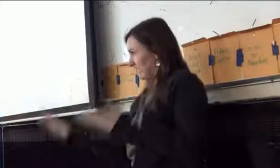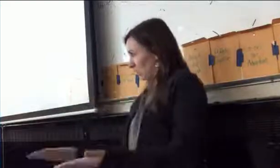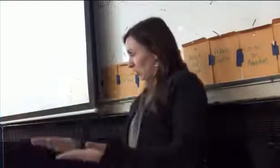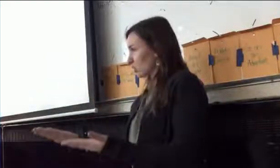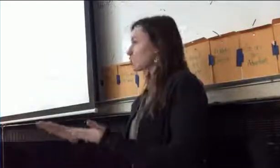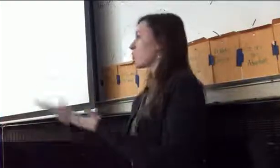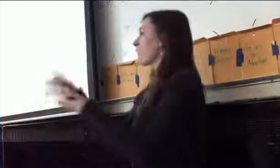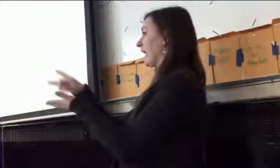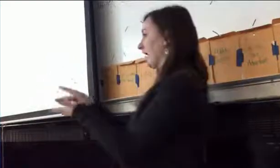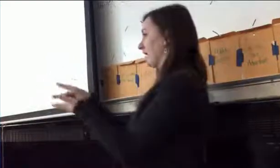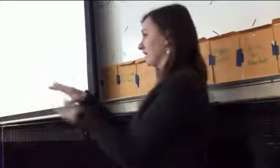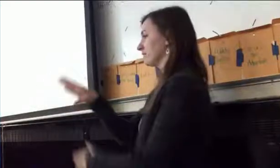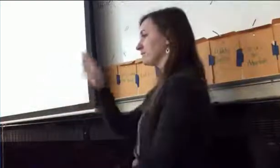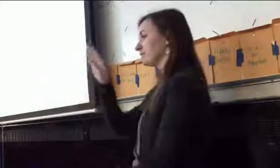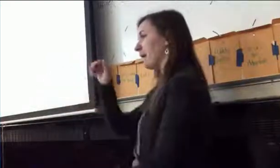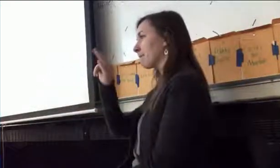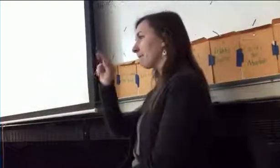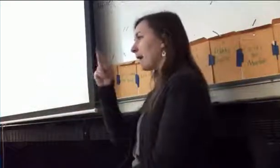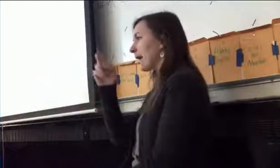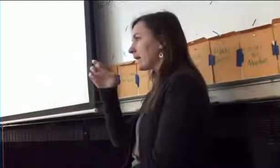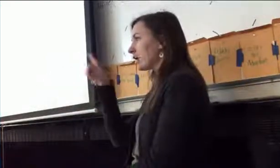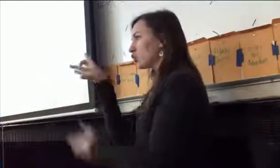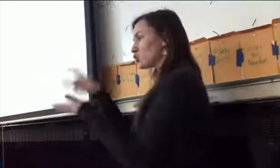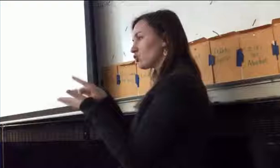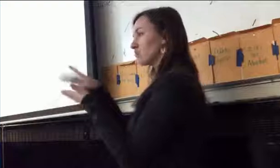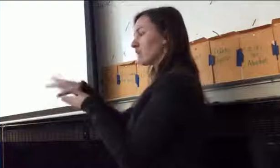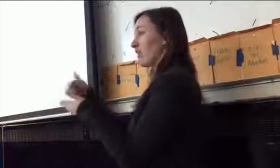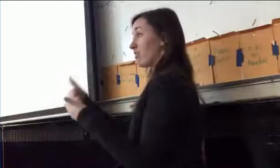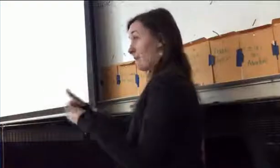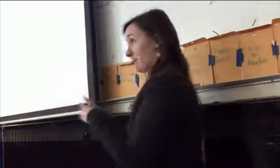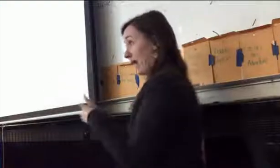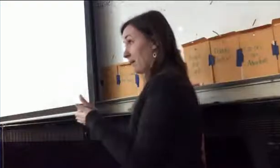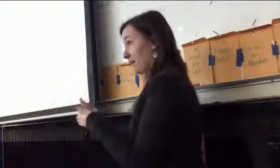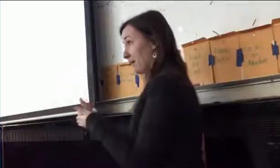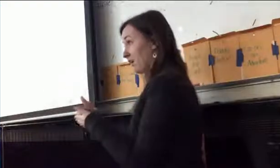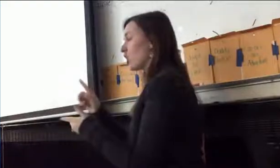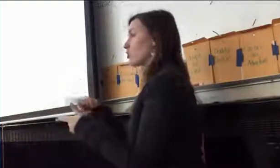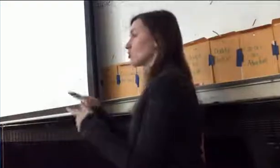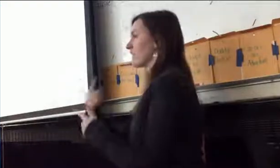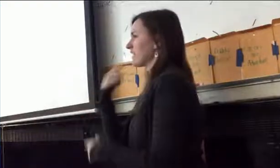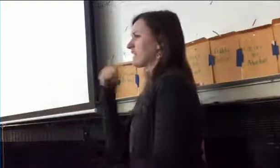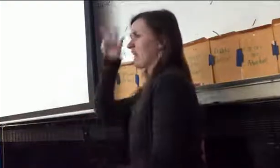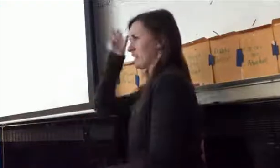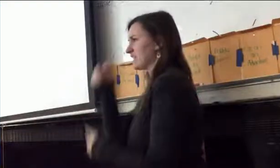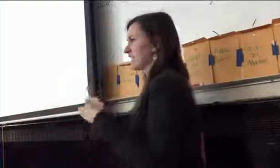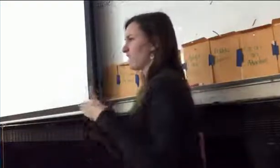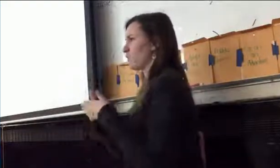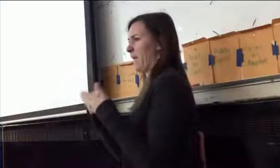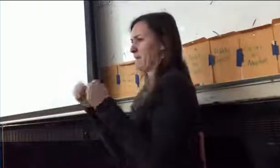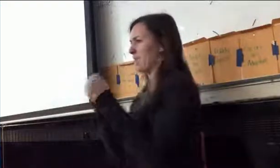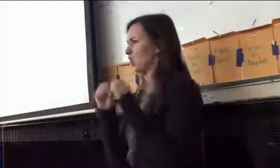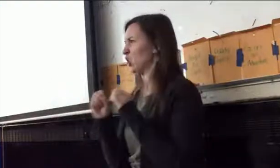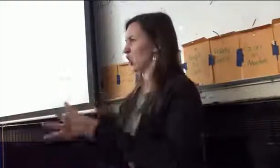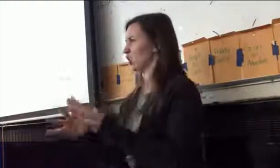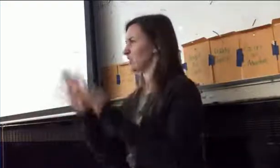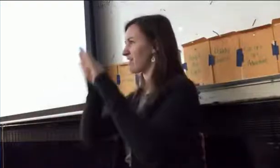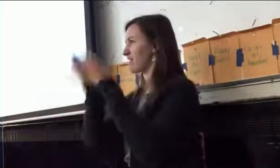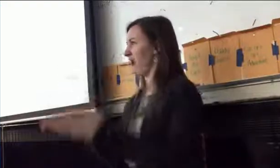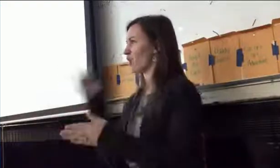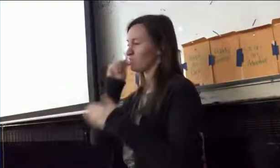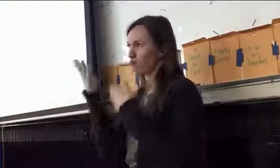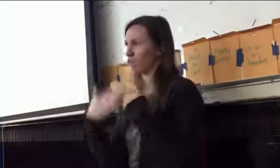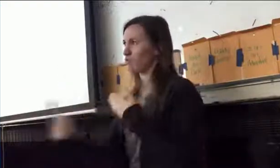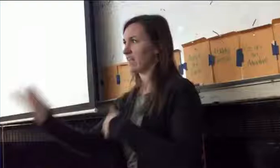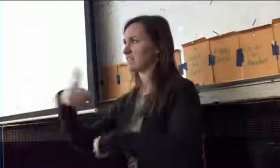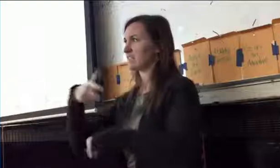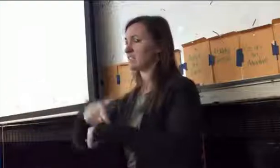baby. The devil baby then curses the whole house for the rest of eternity. Now, The devil baby look like as an adult. well, we